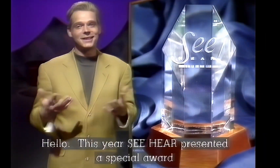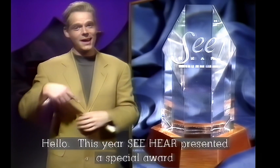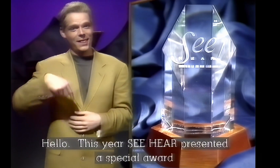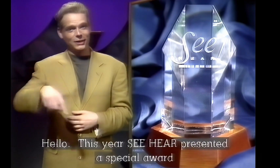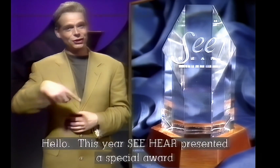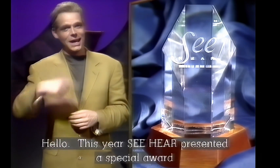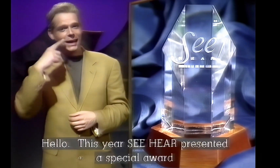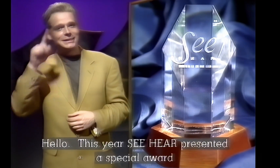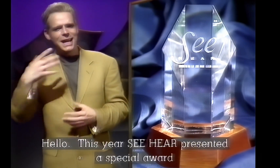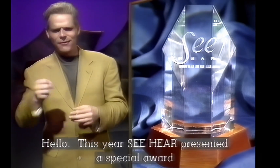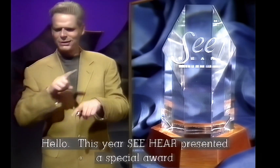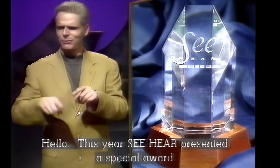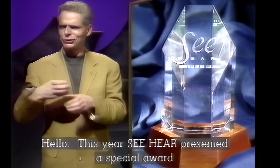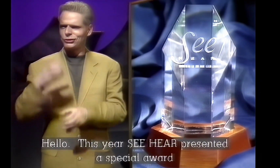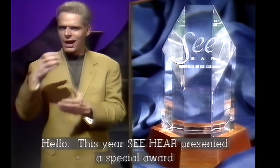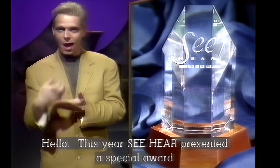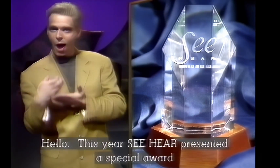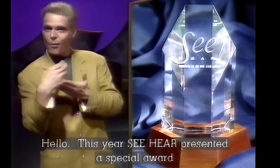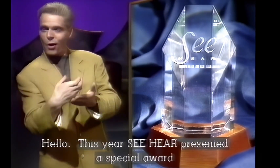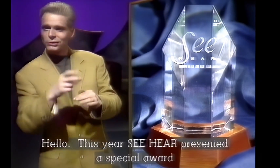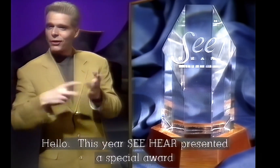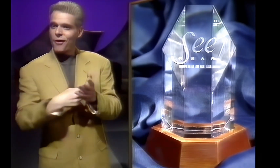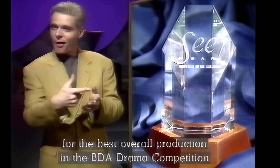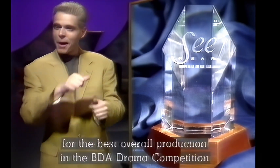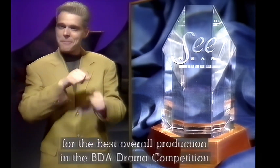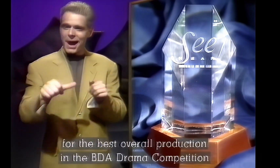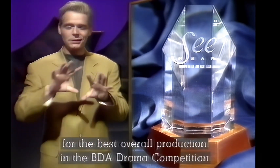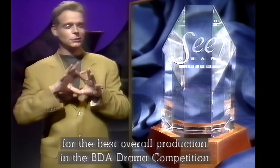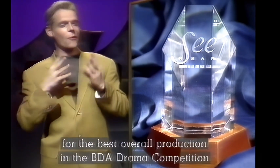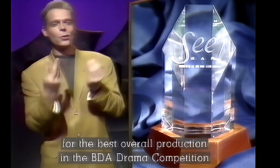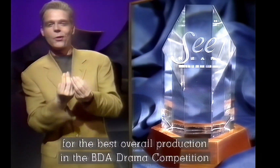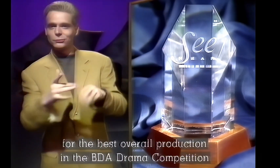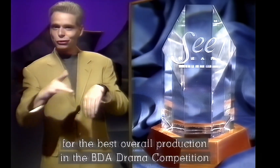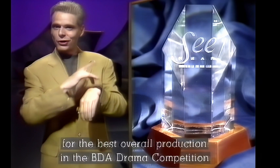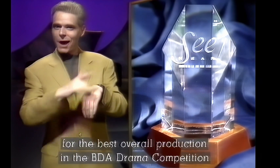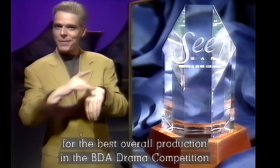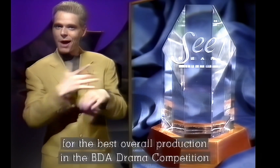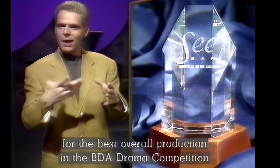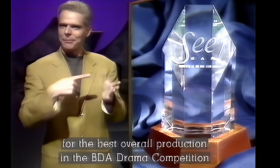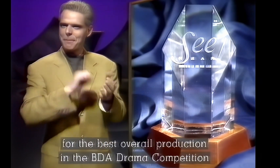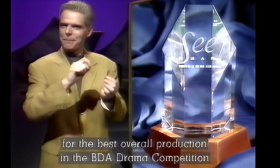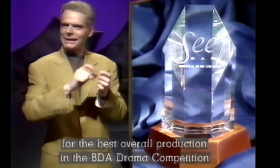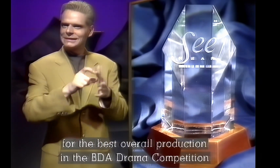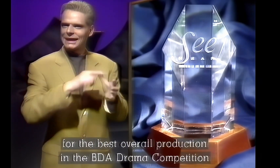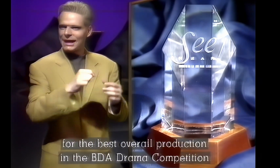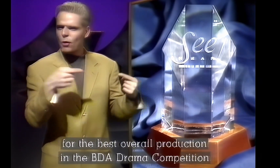Hello. This year, See Here presented a special award for the best overall production in the British Deaf Association